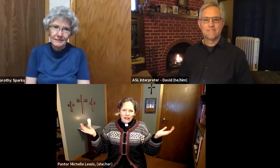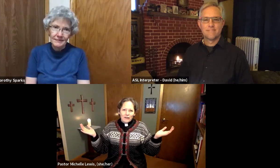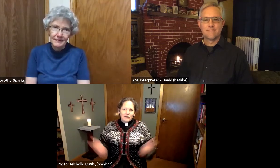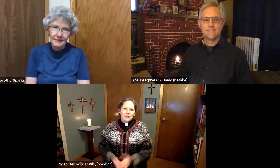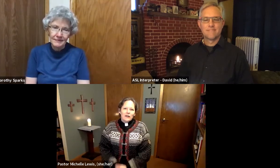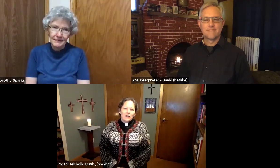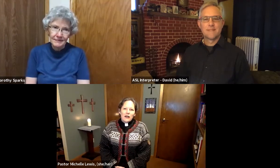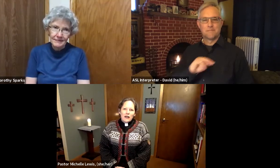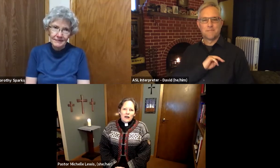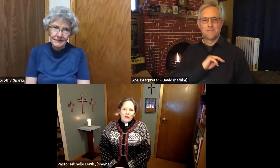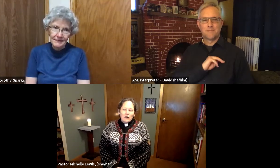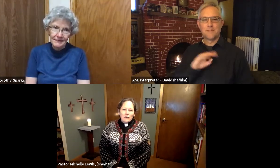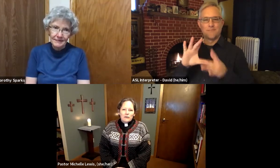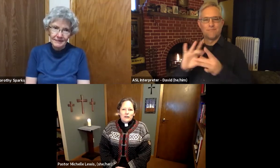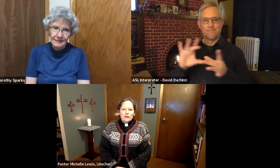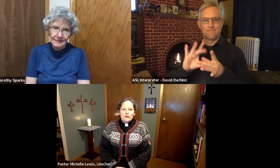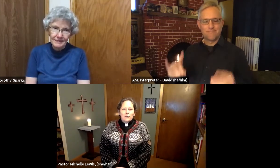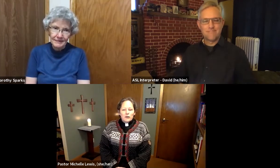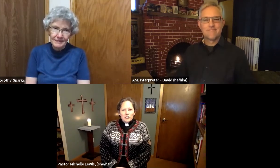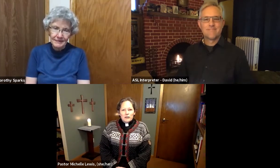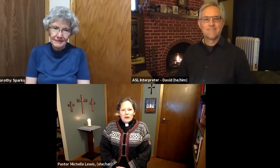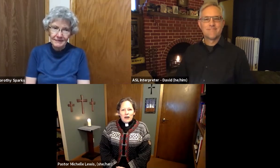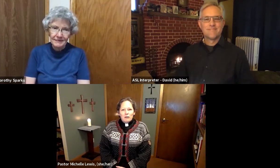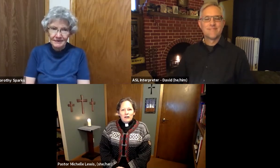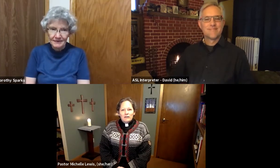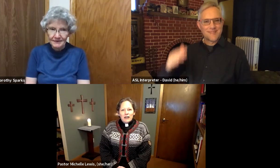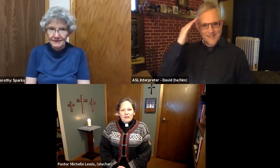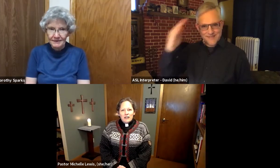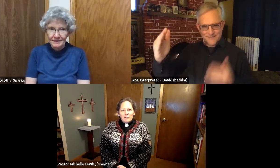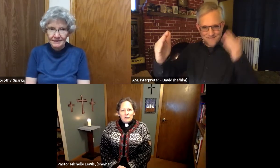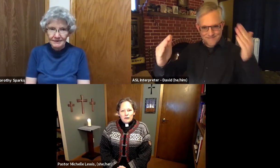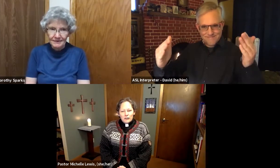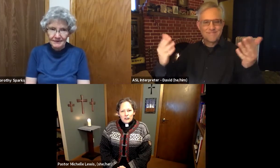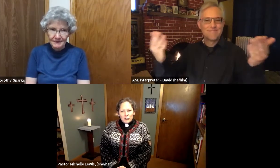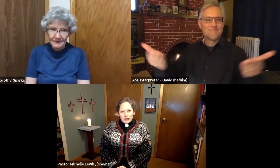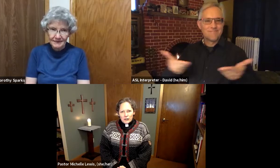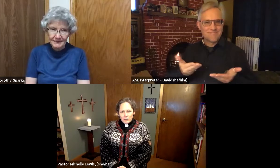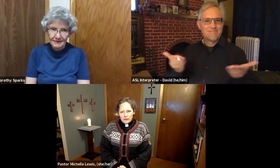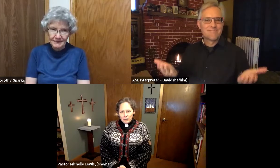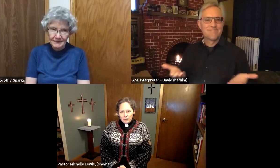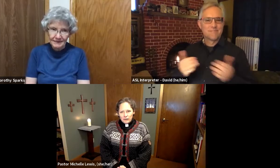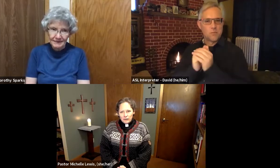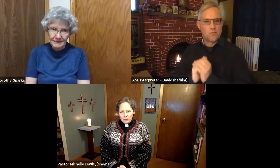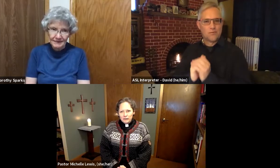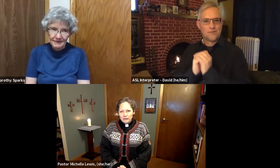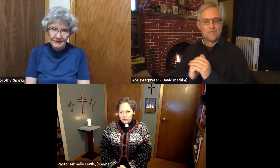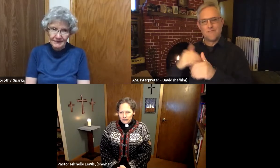Good evening. Welcome to worship at Bread of Life Deaf Luther Church.